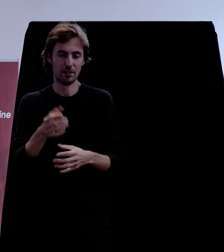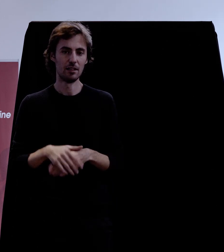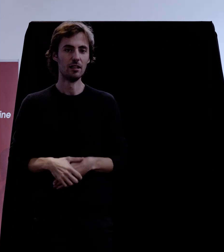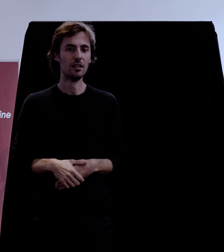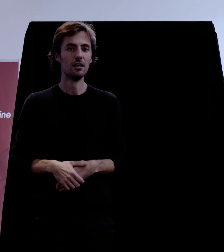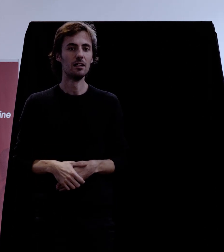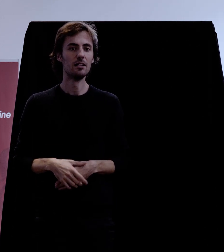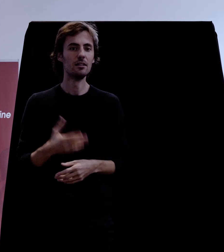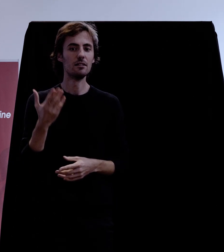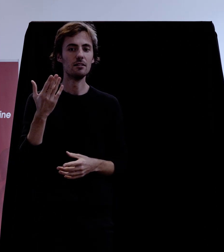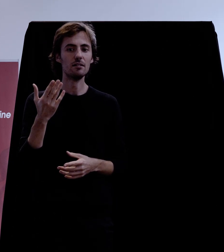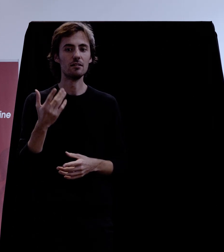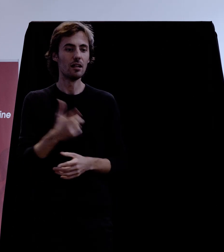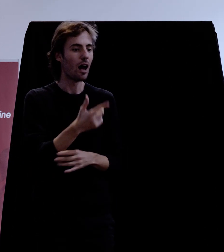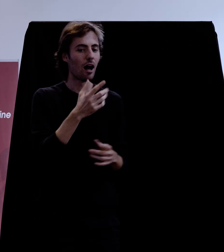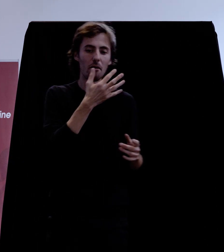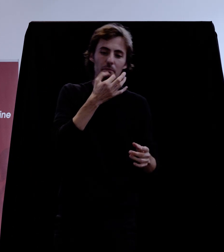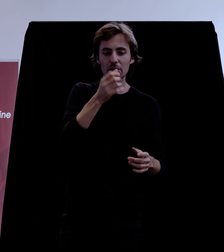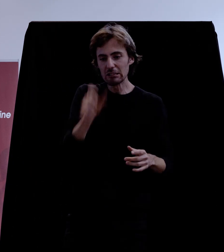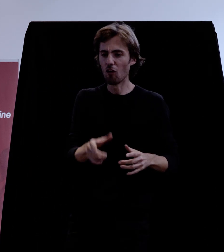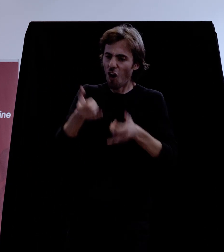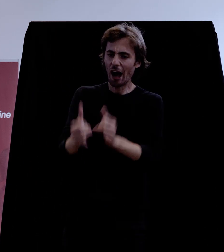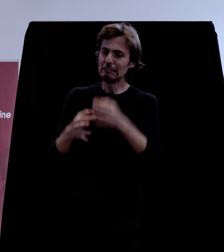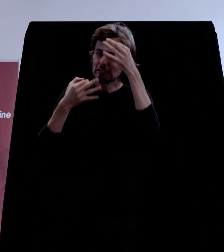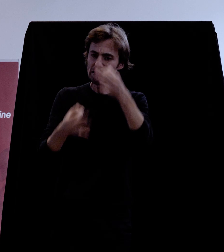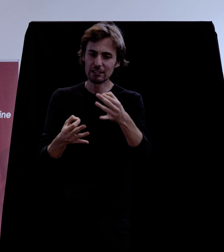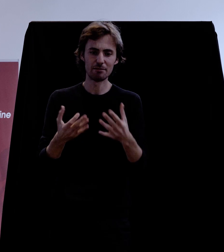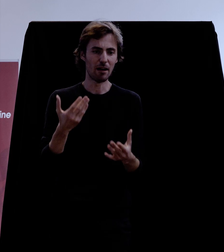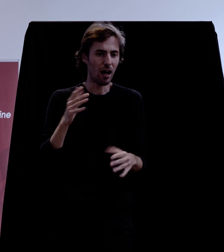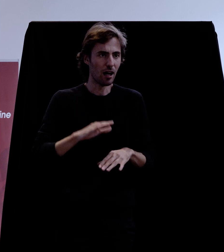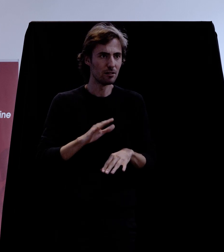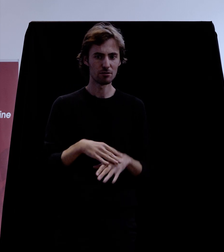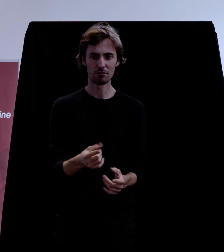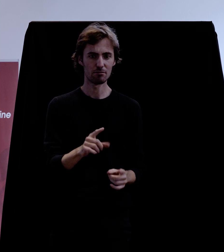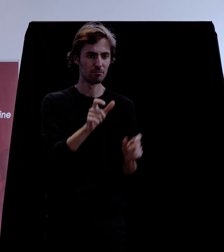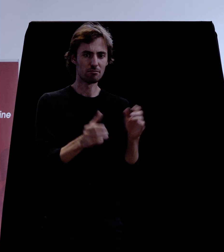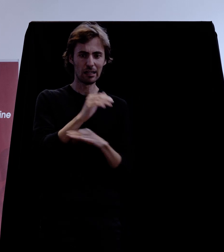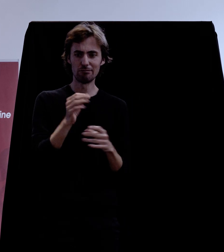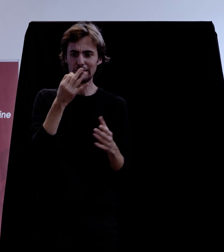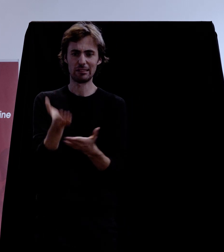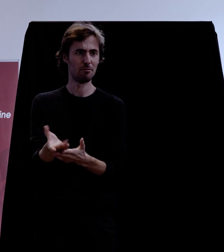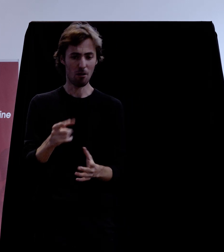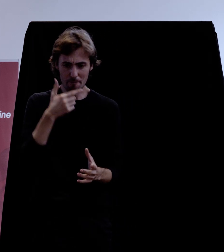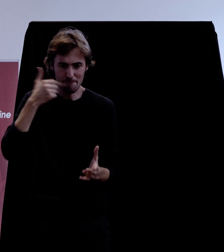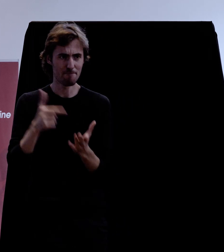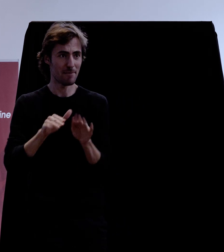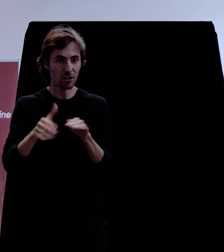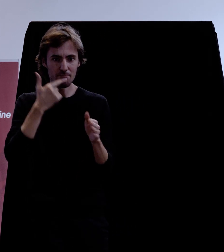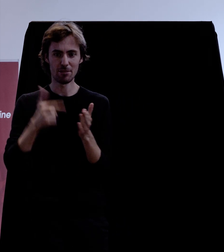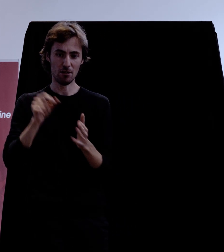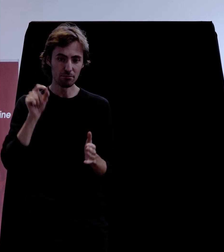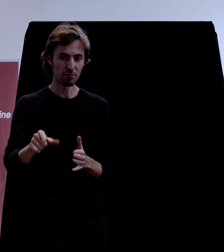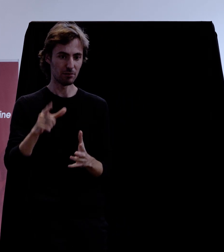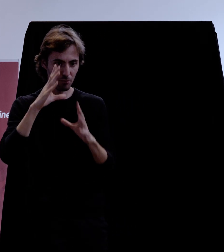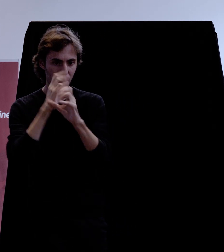attention. This is the best way they can pay attention some of the time. So we have to be very